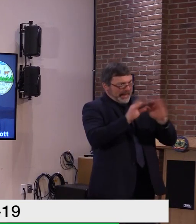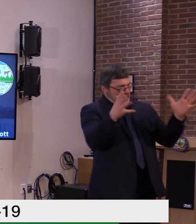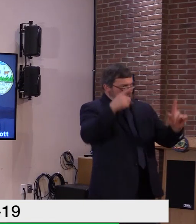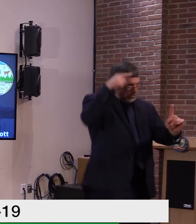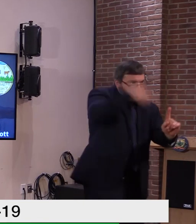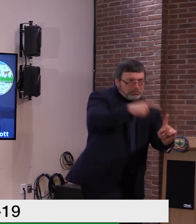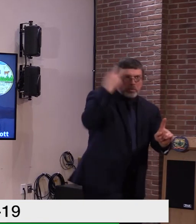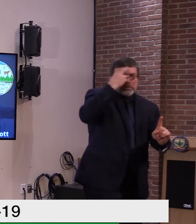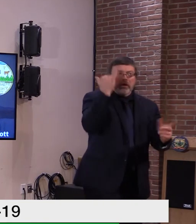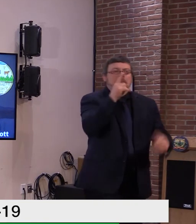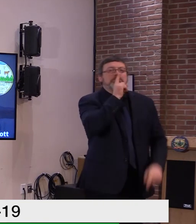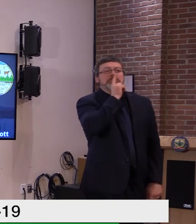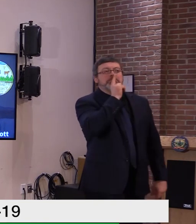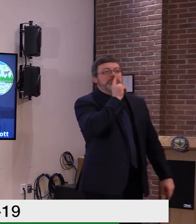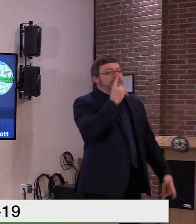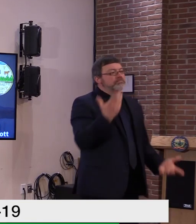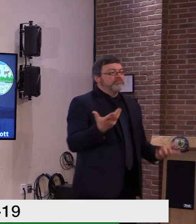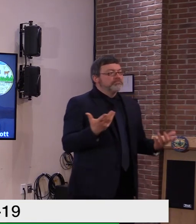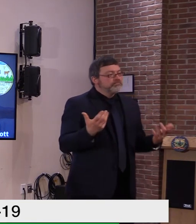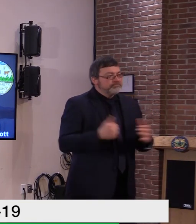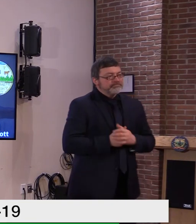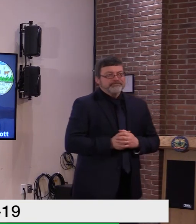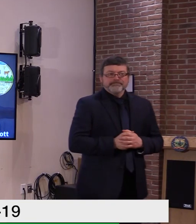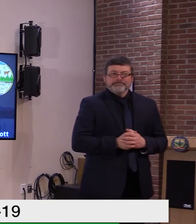this situation happening.